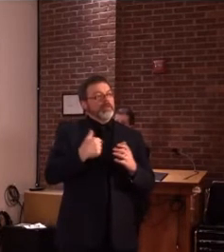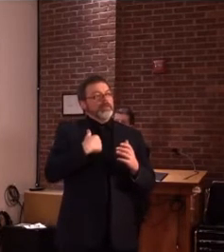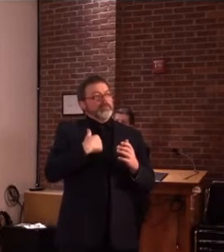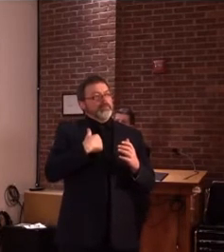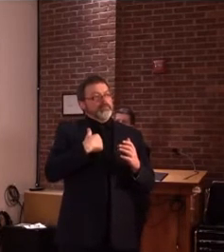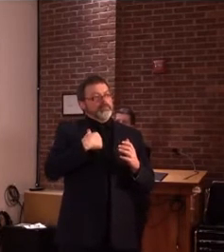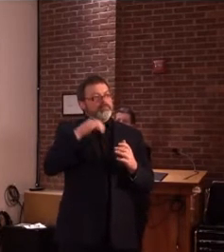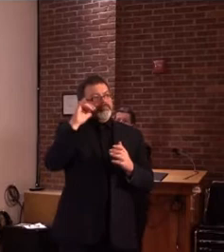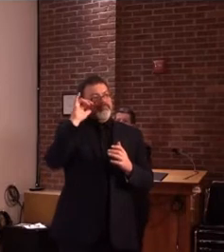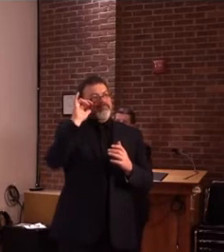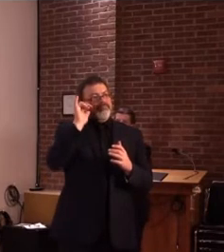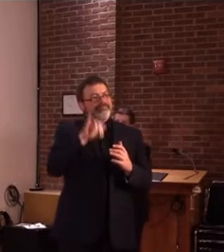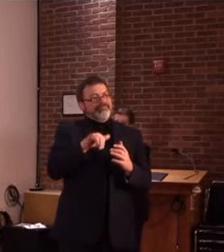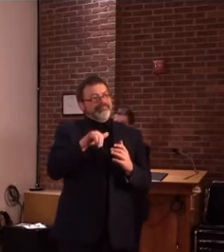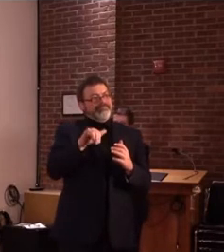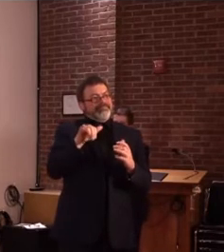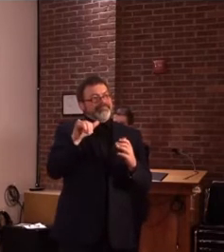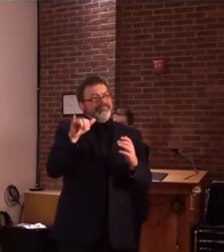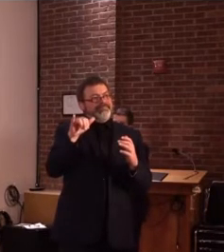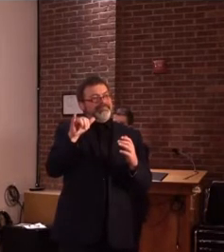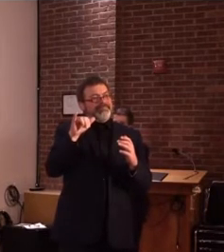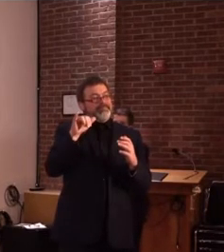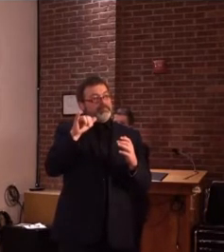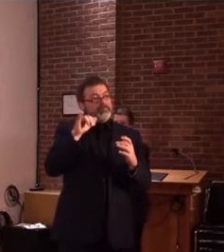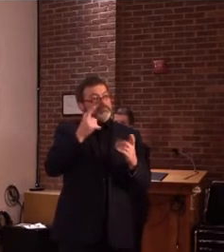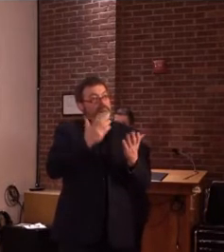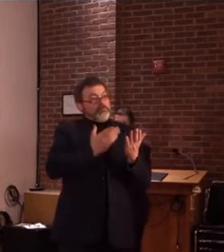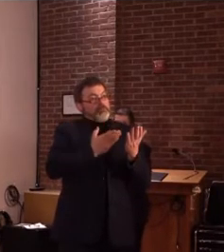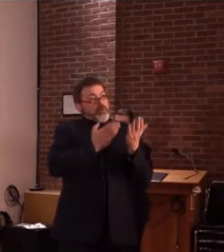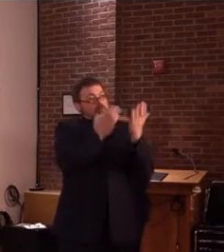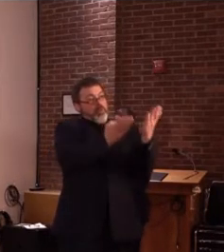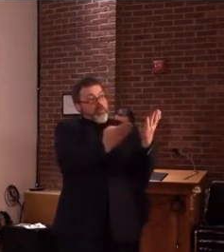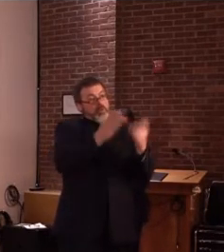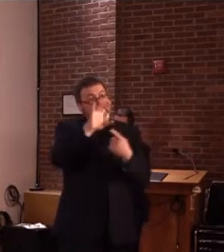recommending wide cuts to state government in response to the decline